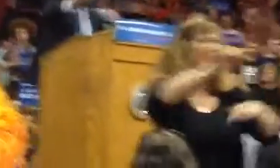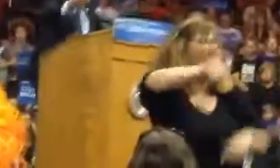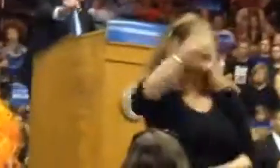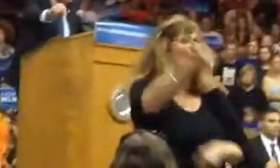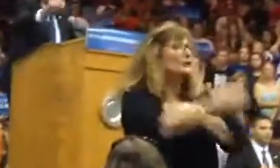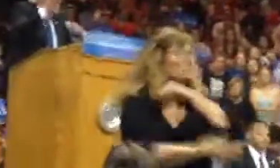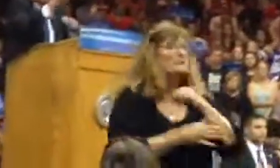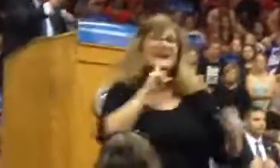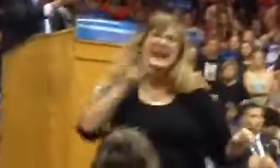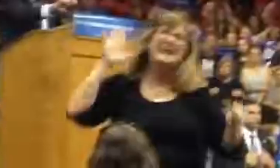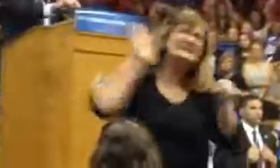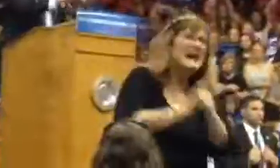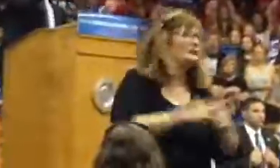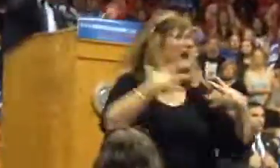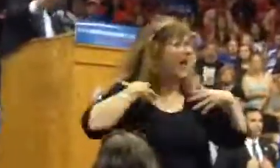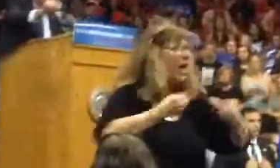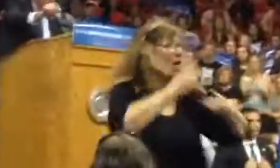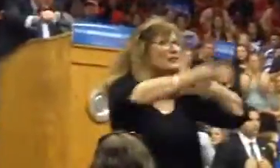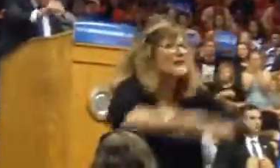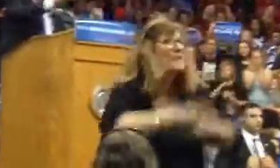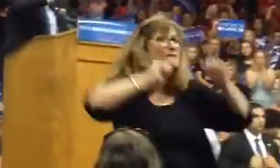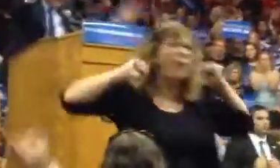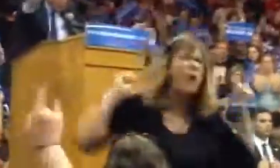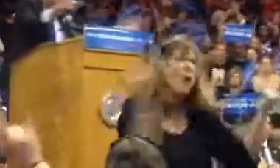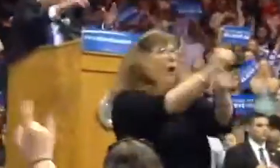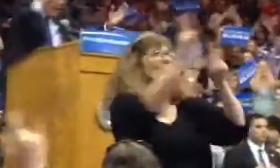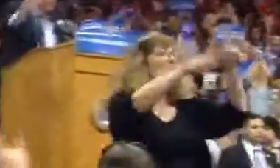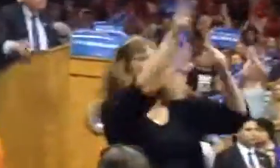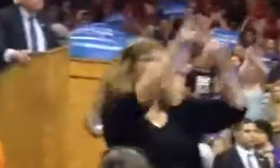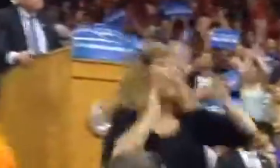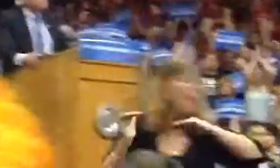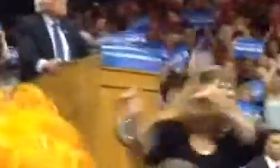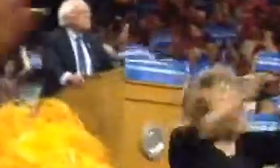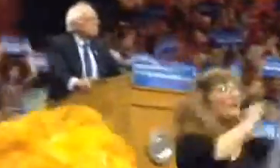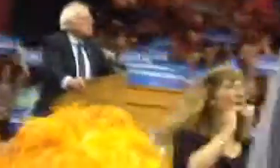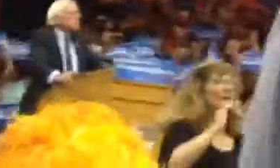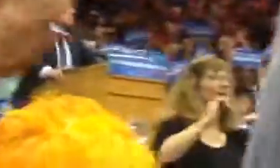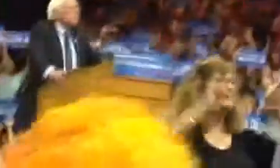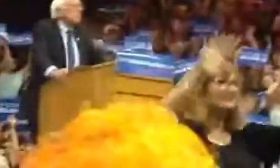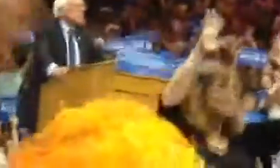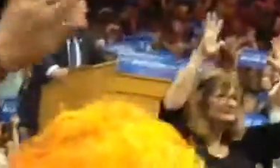and guarantee health care to all people as a right.